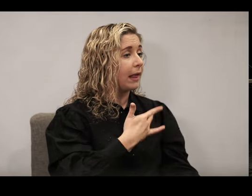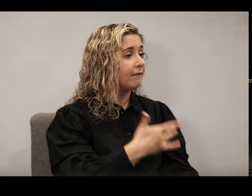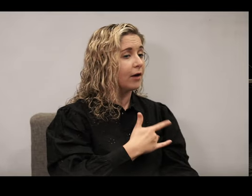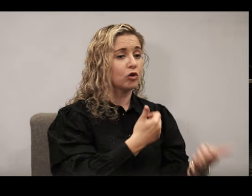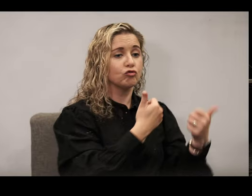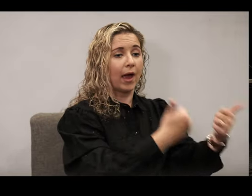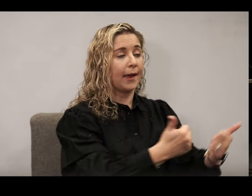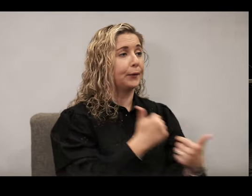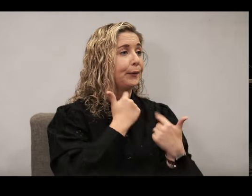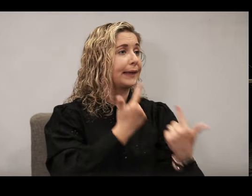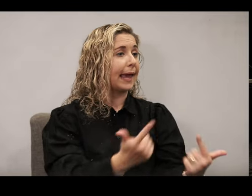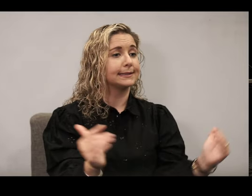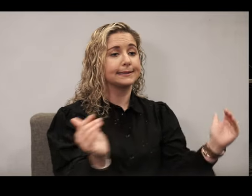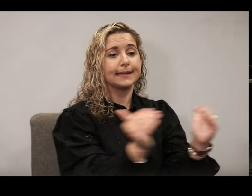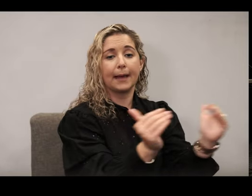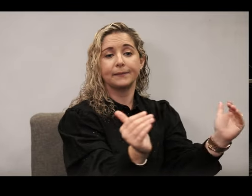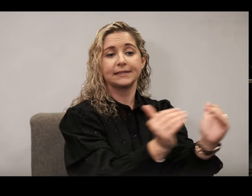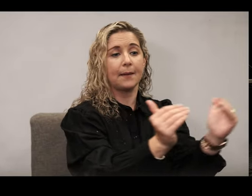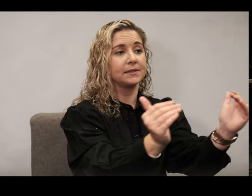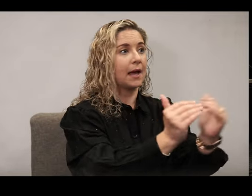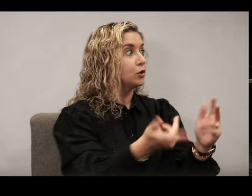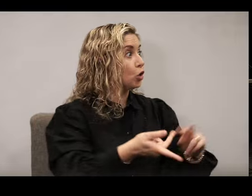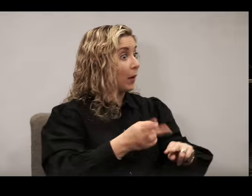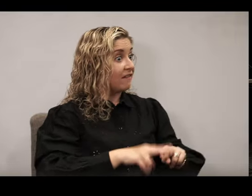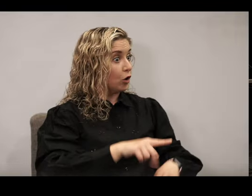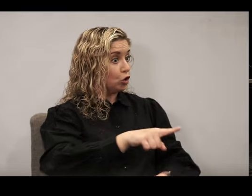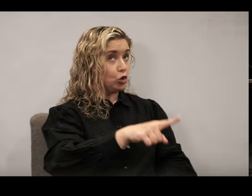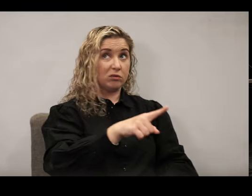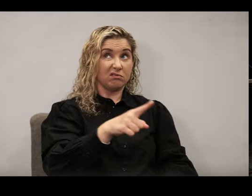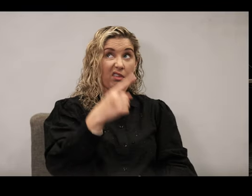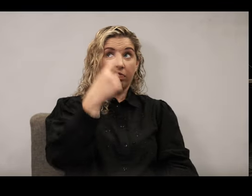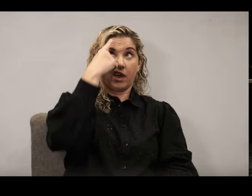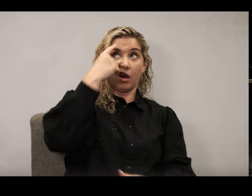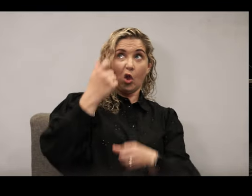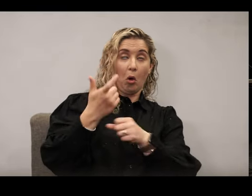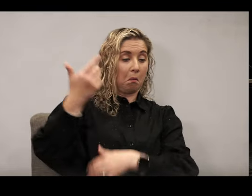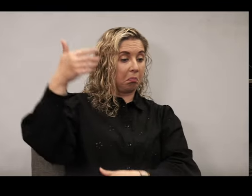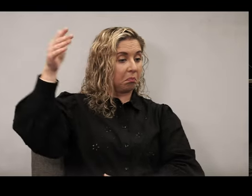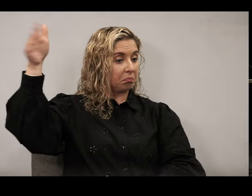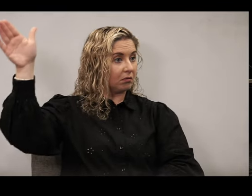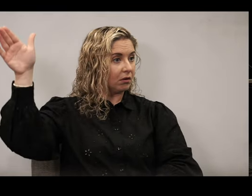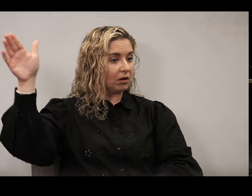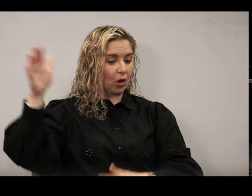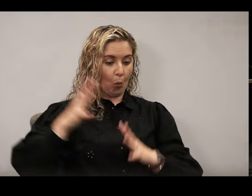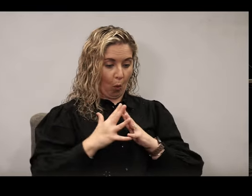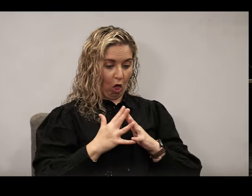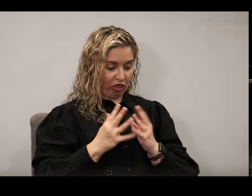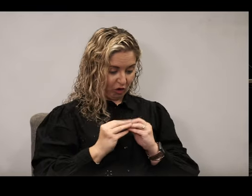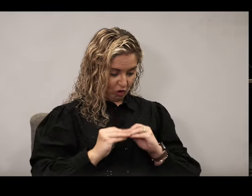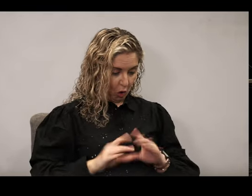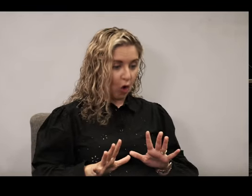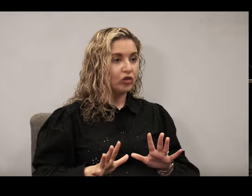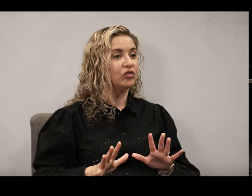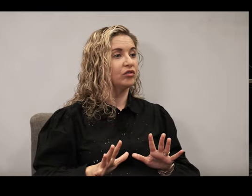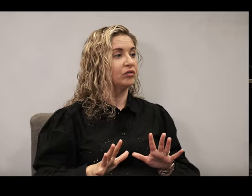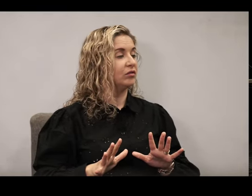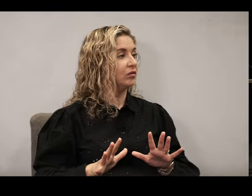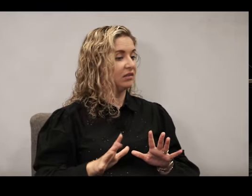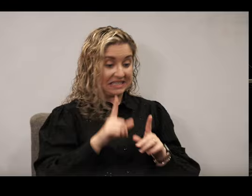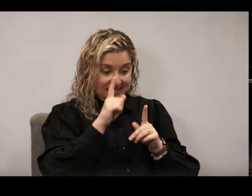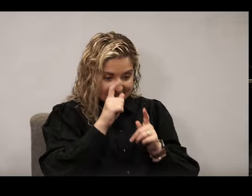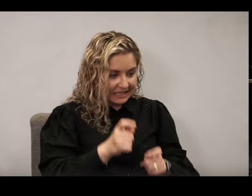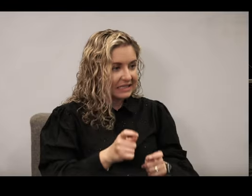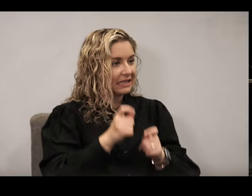this atheistic view of the world is correct, human life is not about worth and dignity and equality. It's about